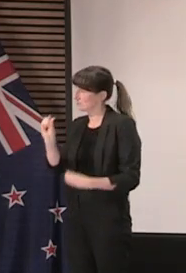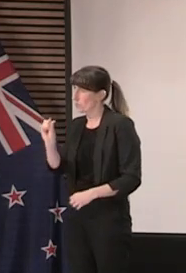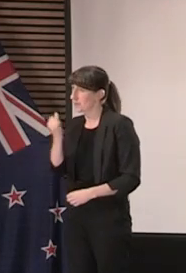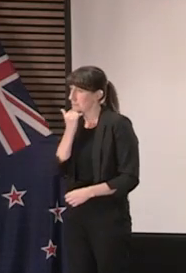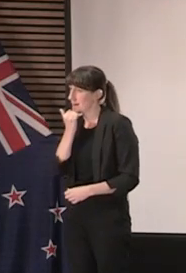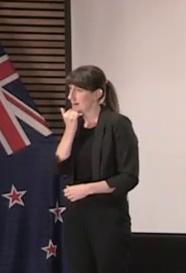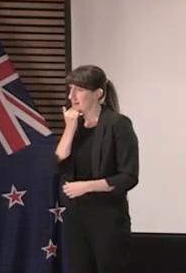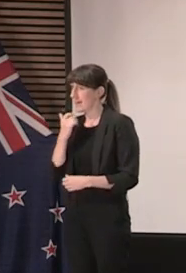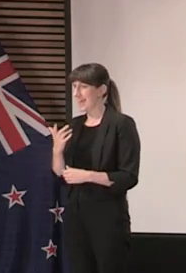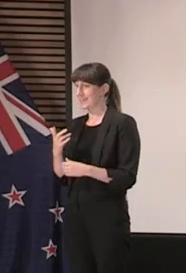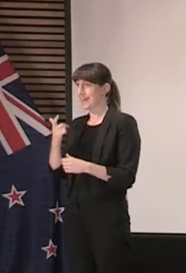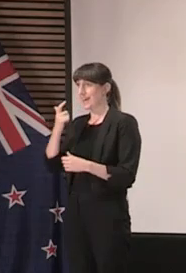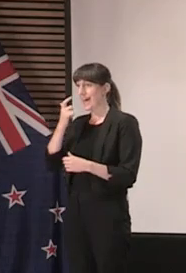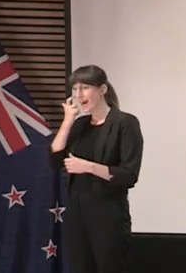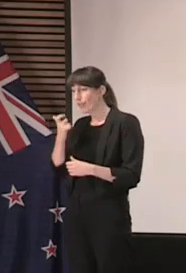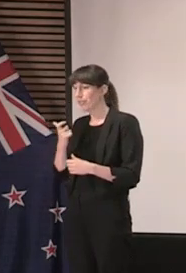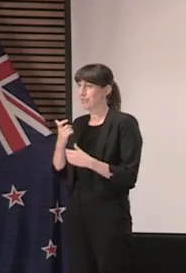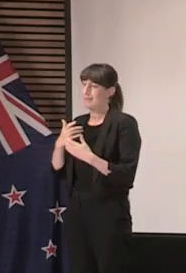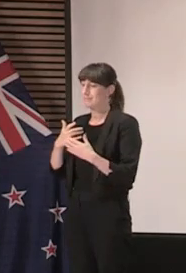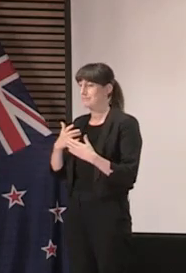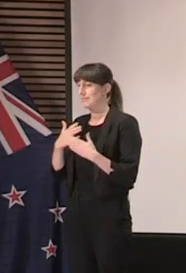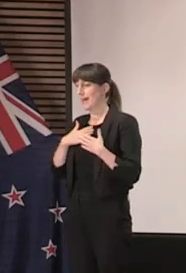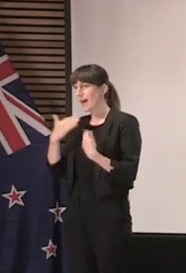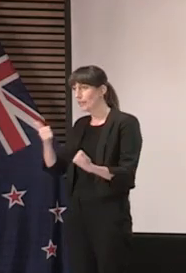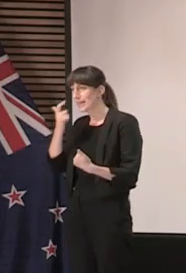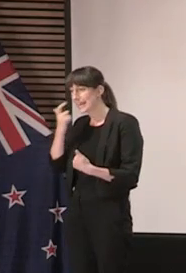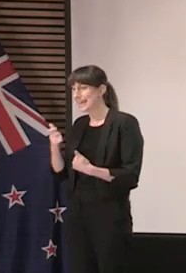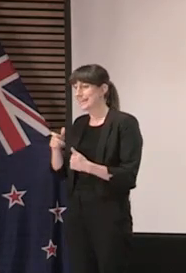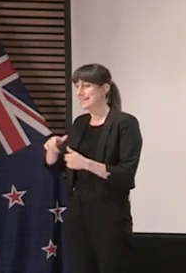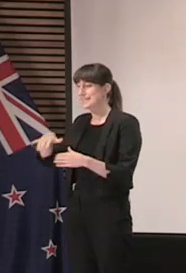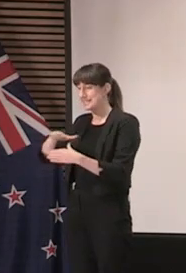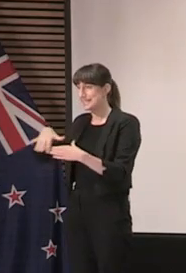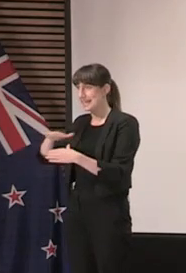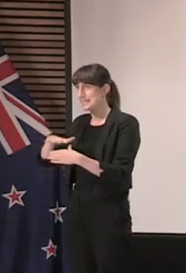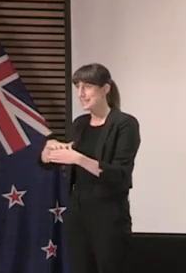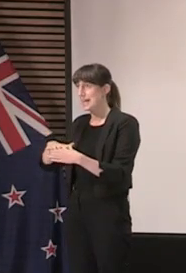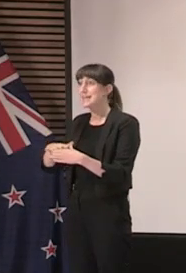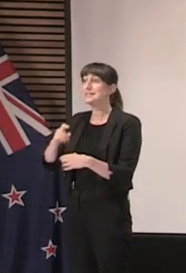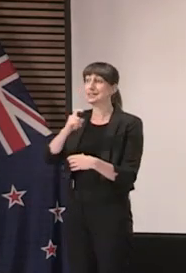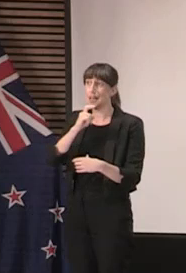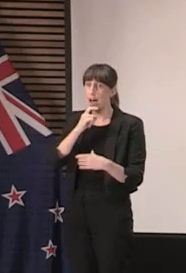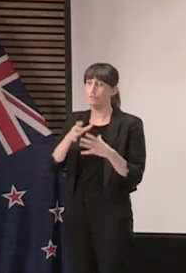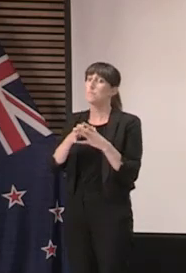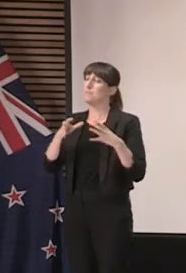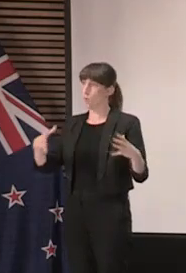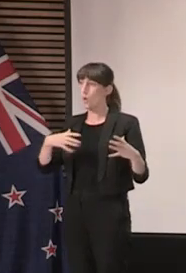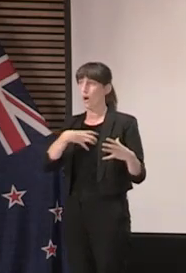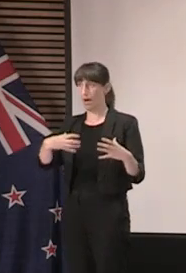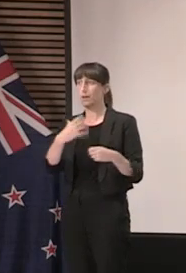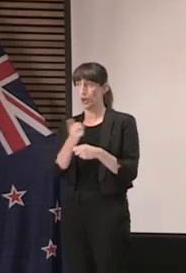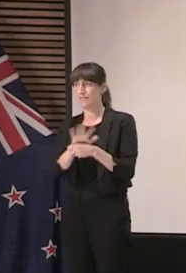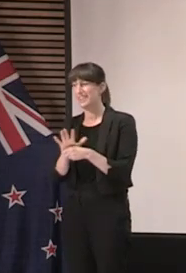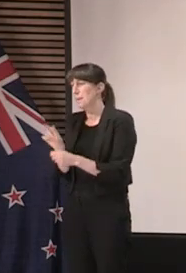clusters inside healthcare settings, more staff have been infected than patients. So I'm requesting ongoing reporting and